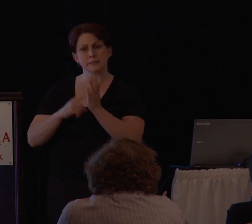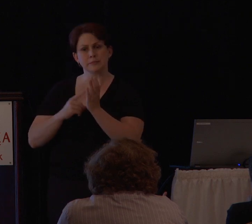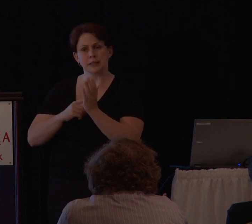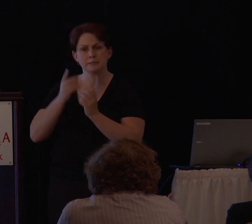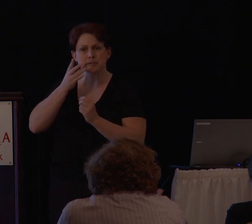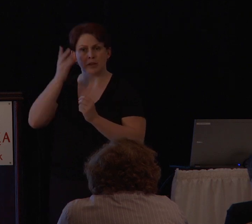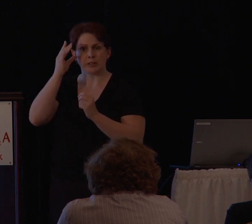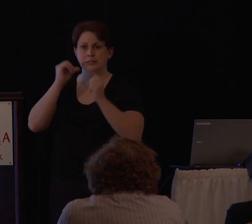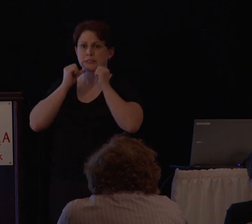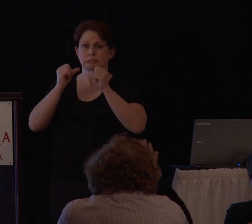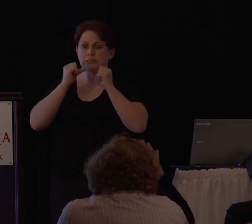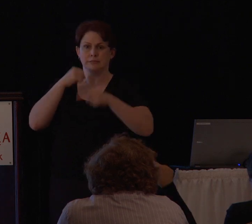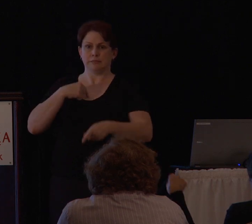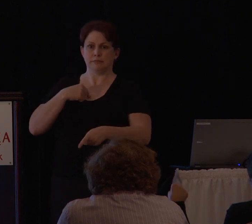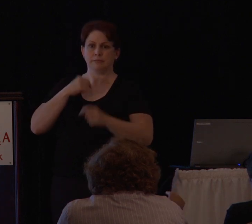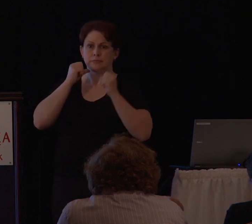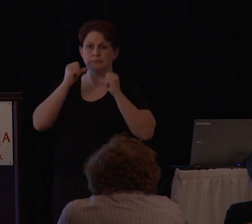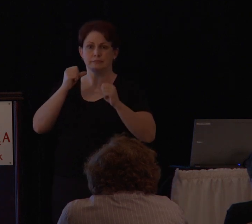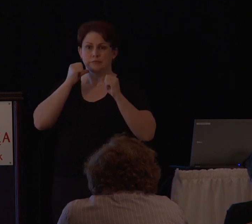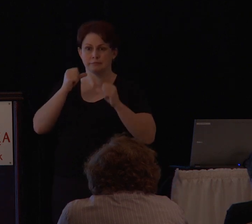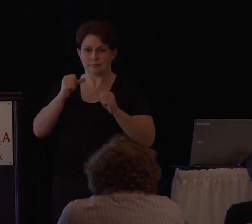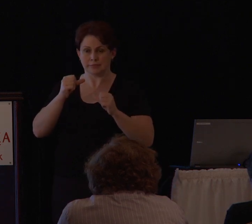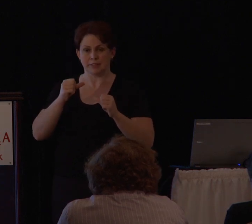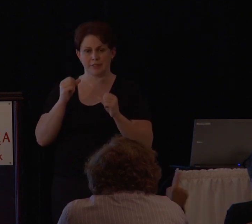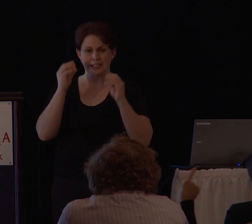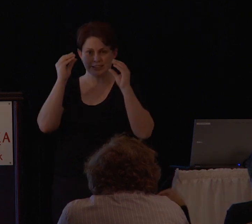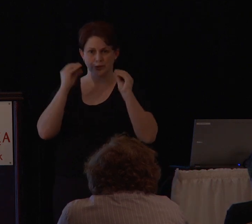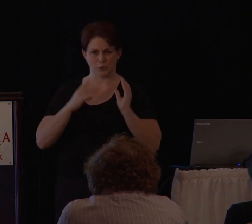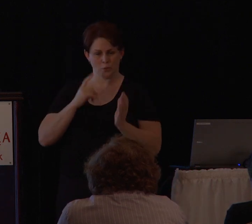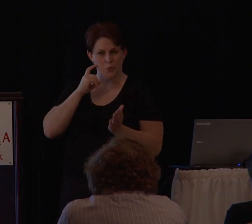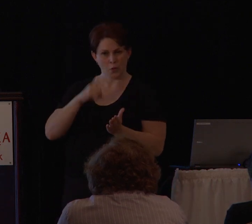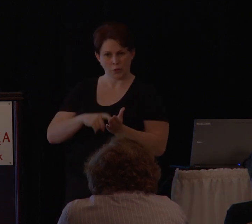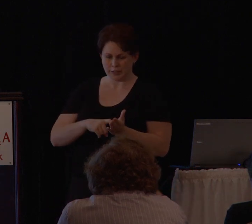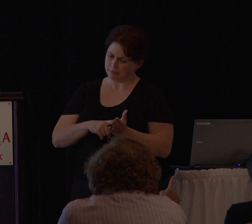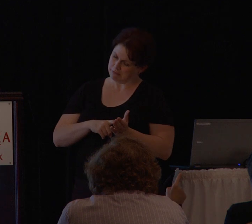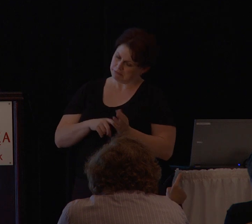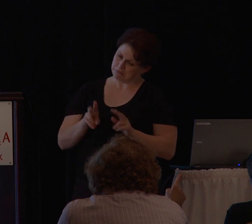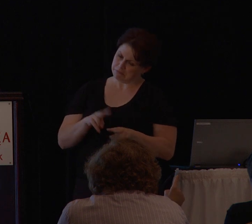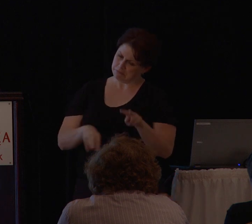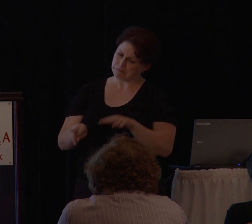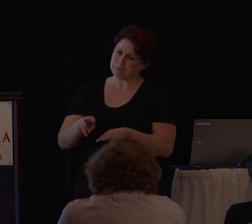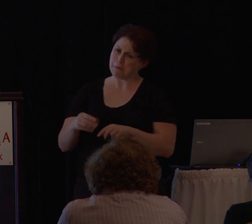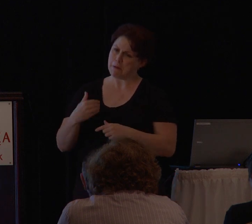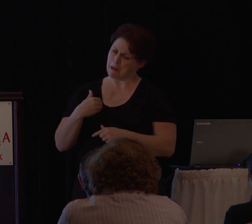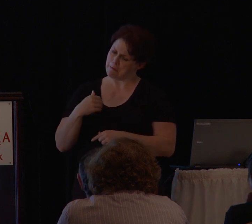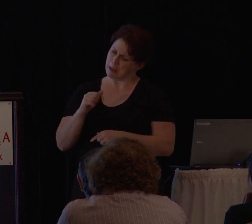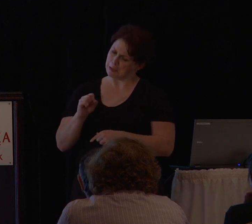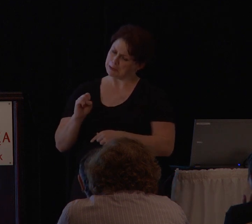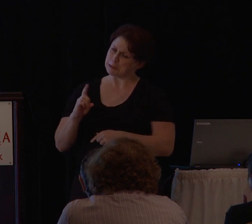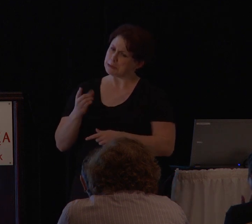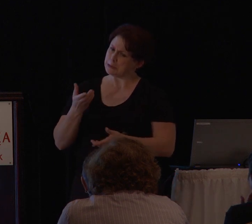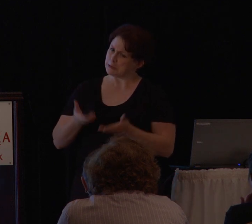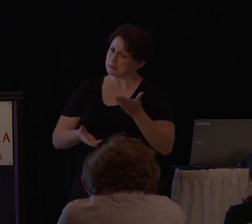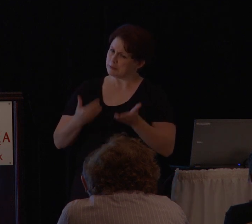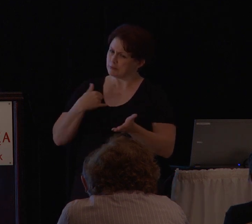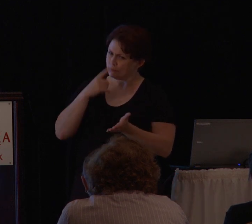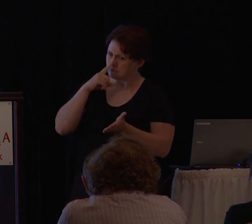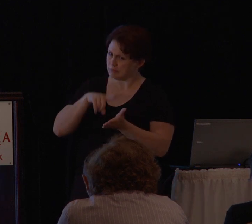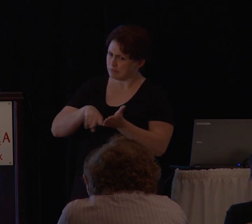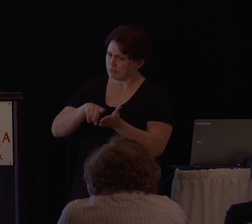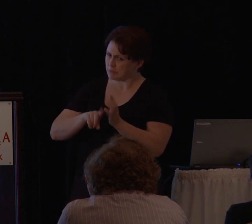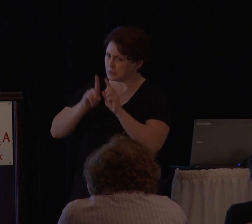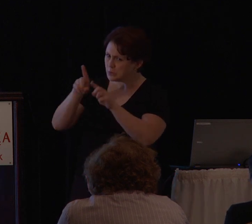this dilemma of the teachers recognized some of the characteristics and thought that they should get